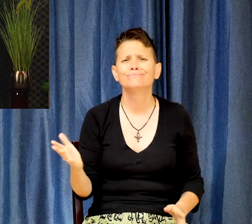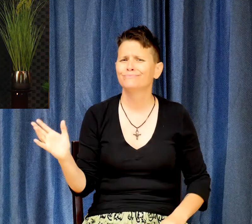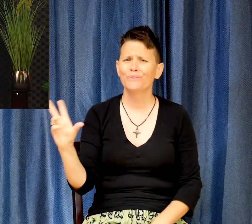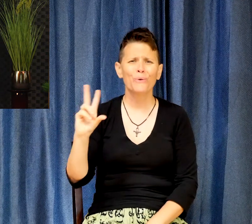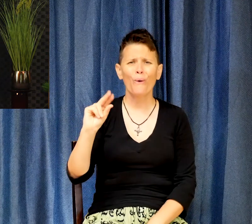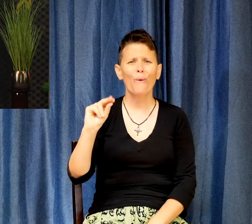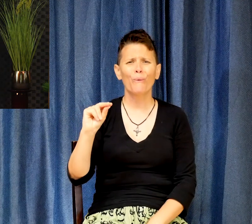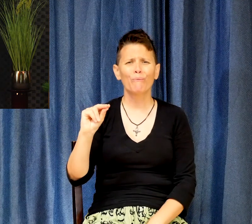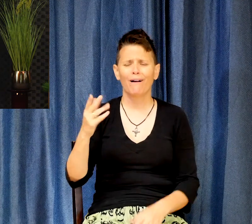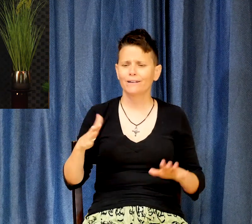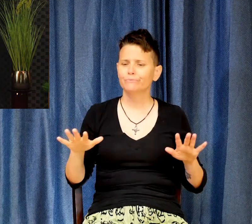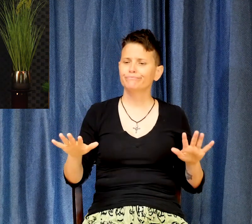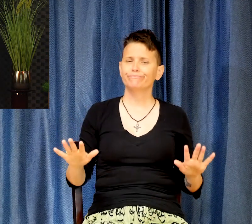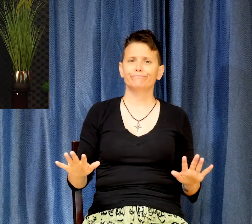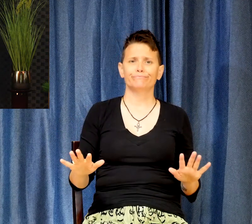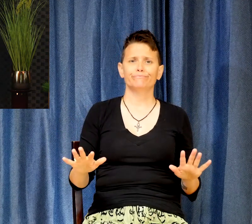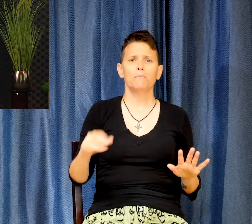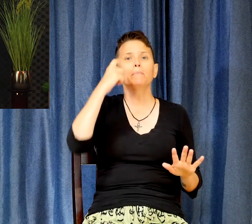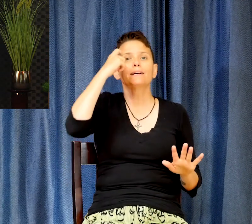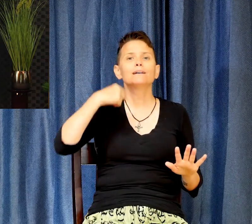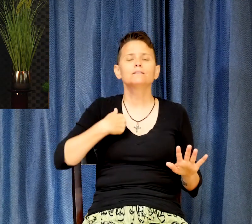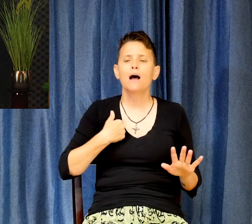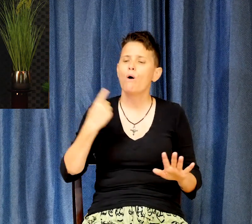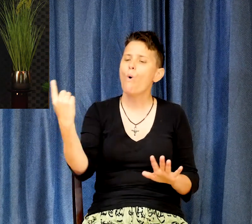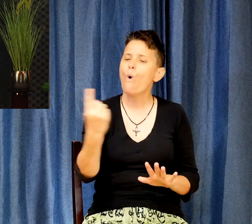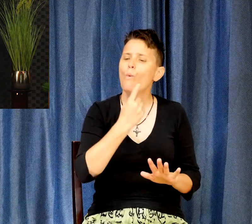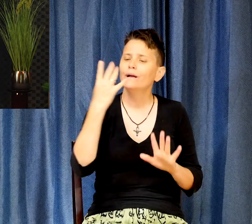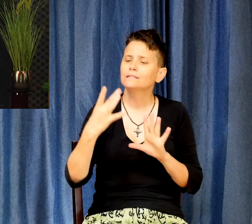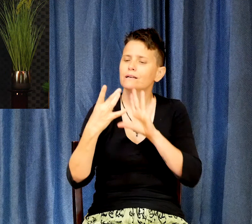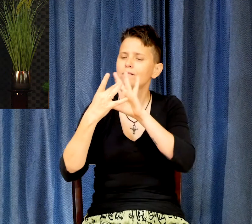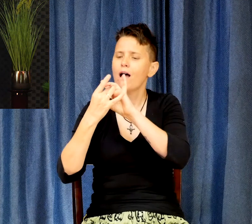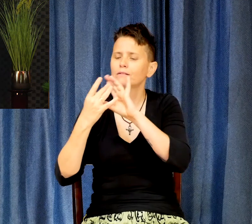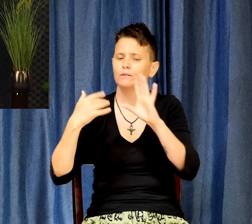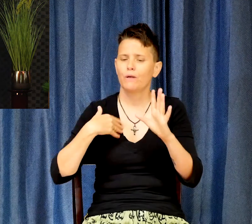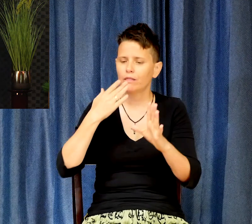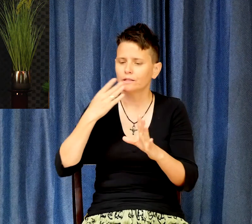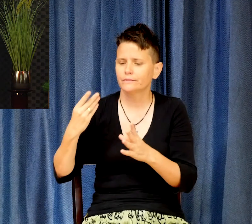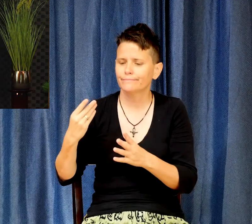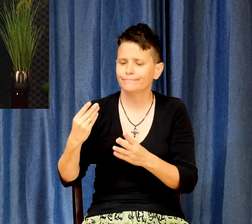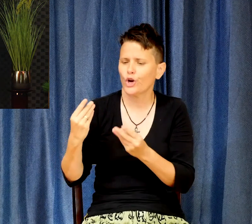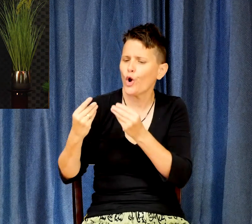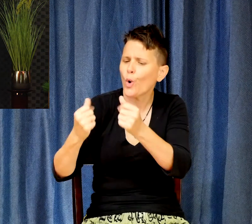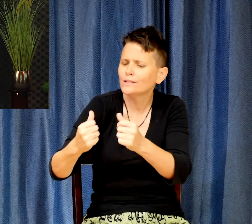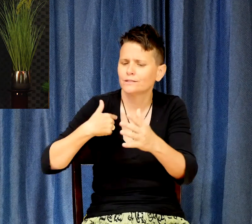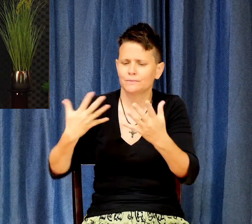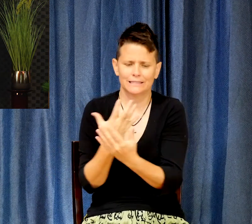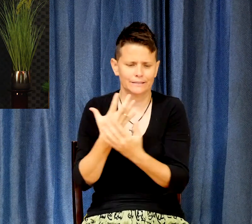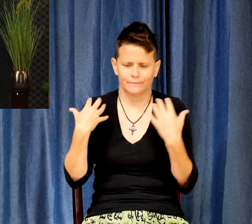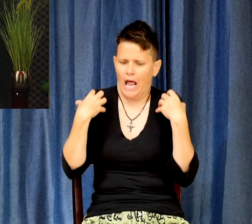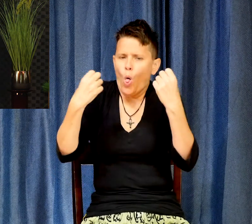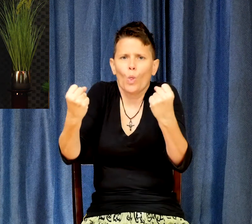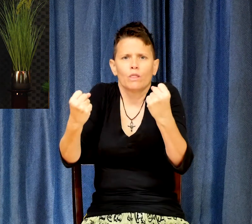divine nourishment with the divine through grace. There's another key definition around grace that